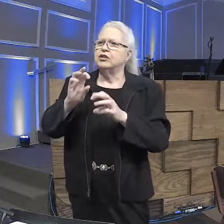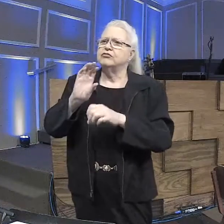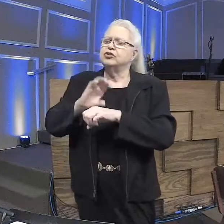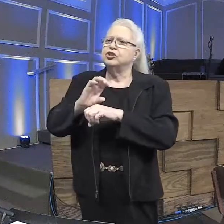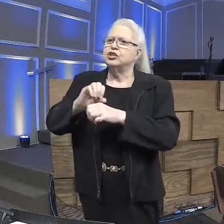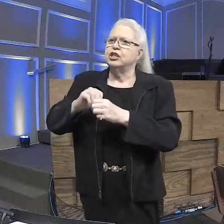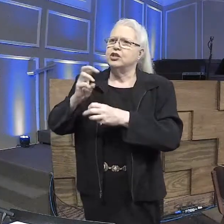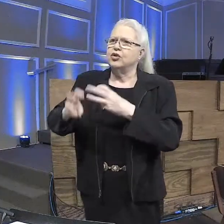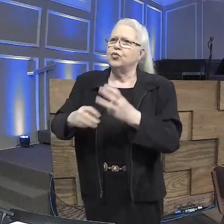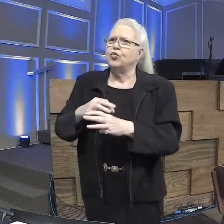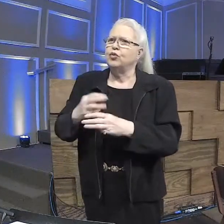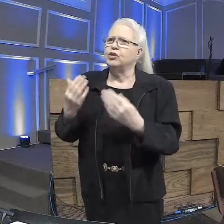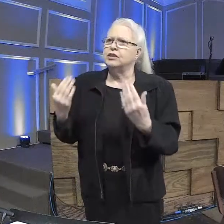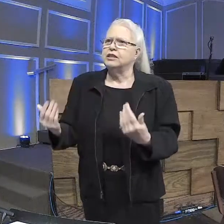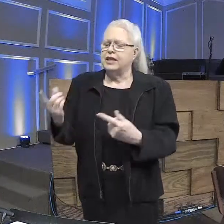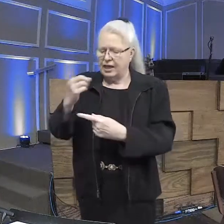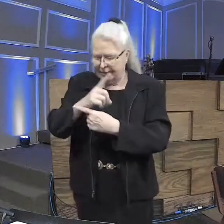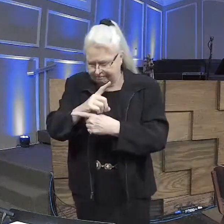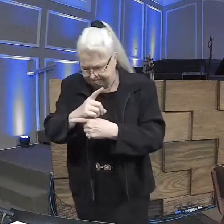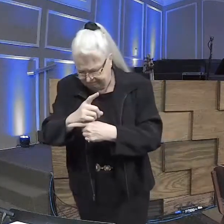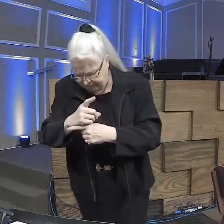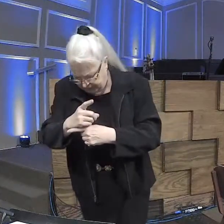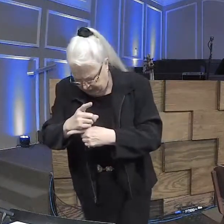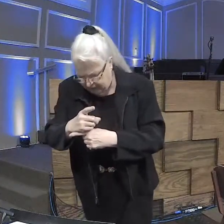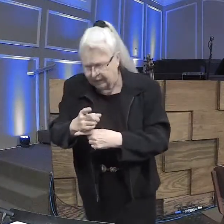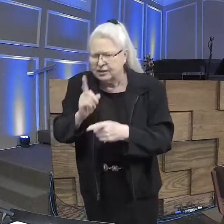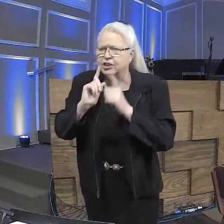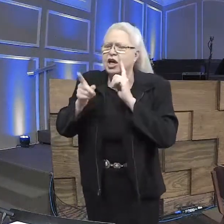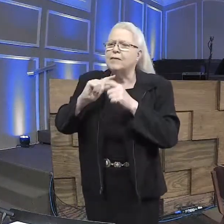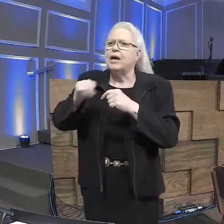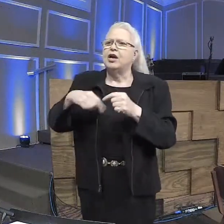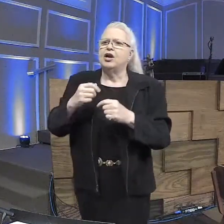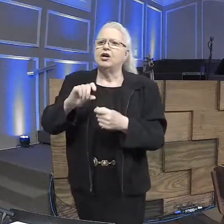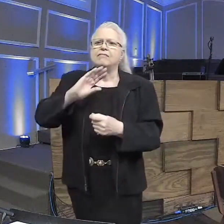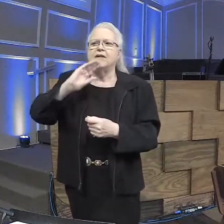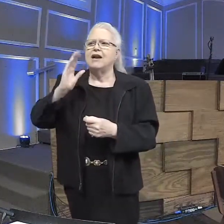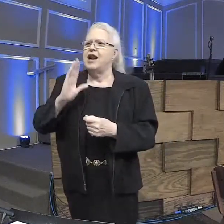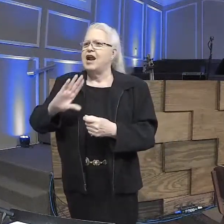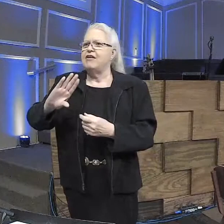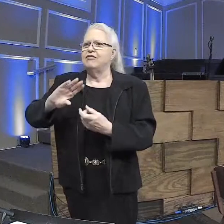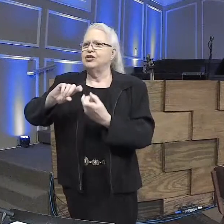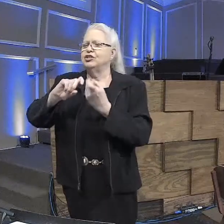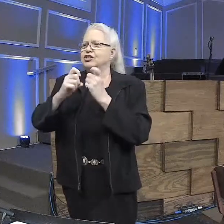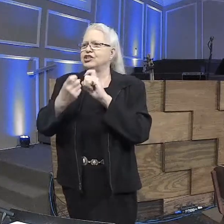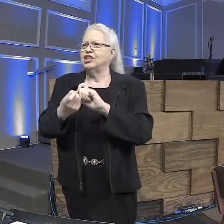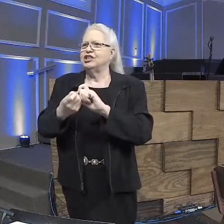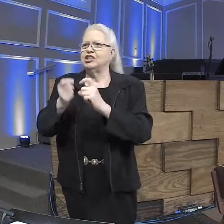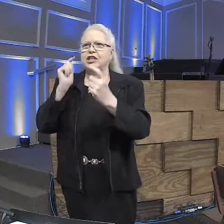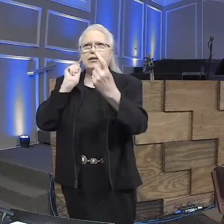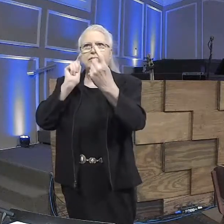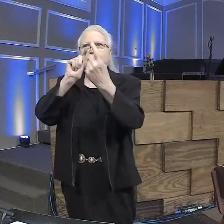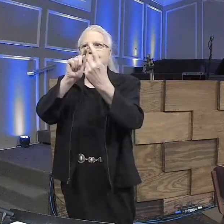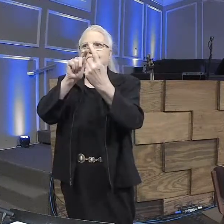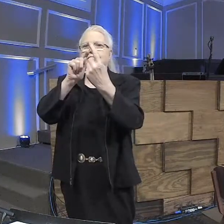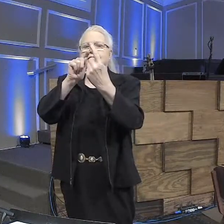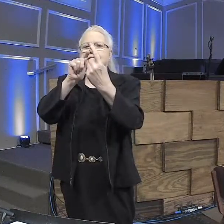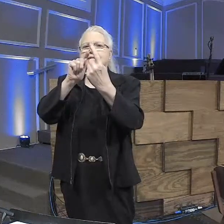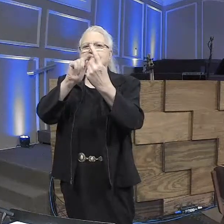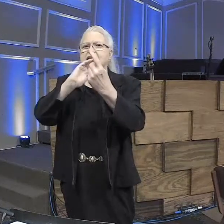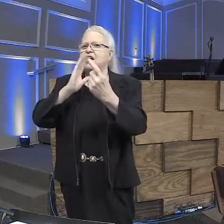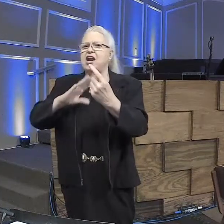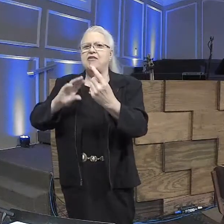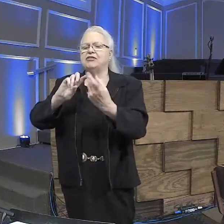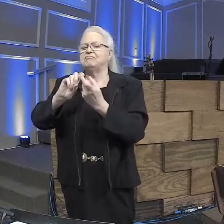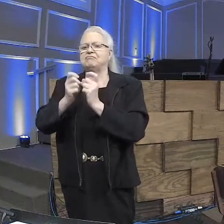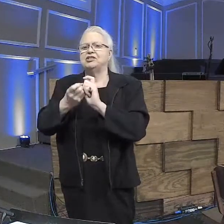talk first about our unchanging purpose. Our unchanging purpose. As a church of the Lord Jesus